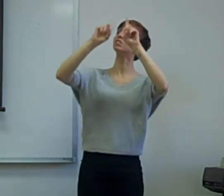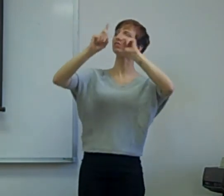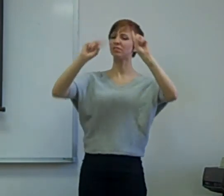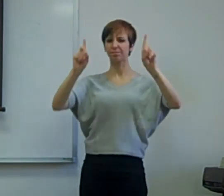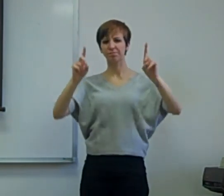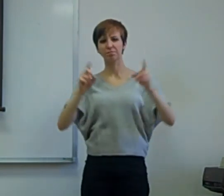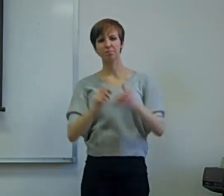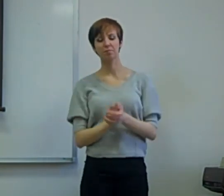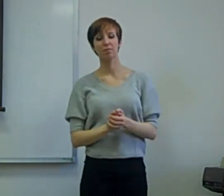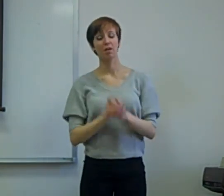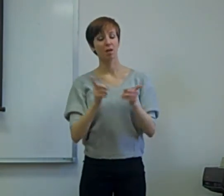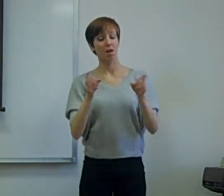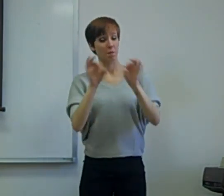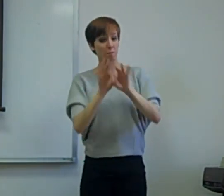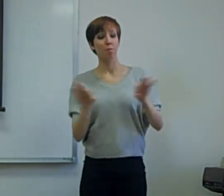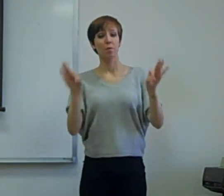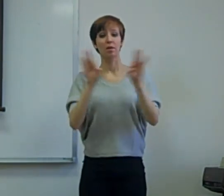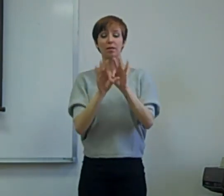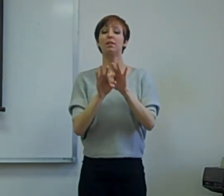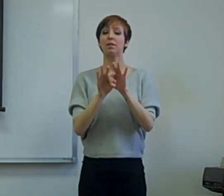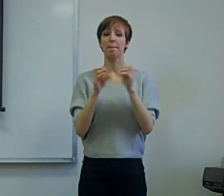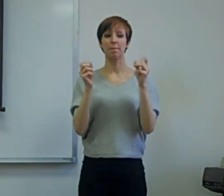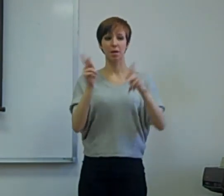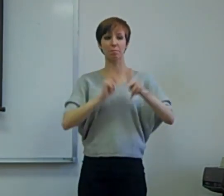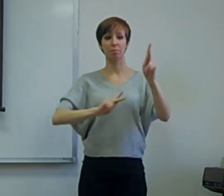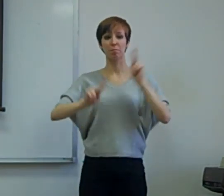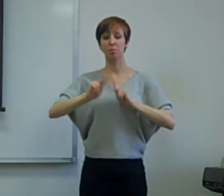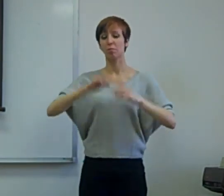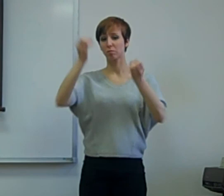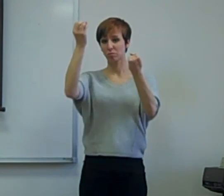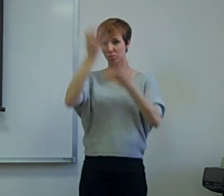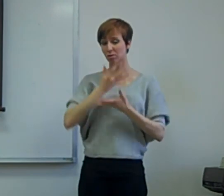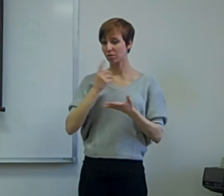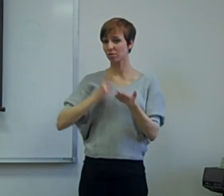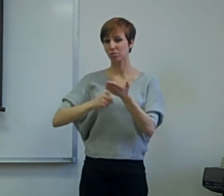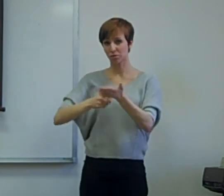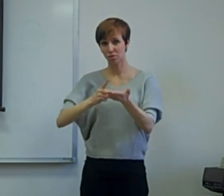take the time to listen. And so I know he's okay. I really do. I know he's okay.